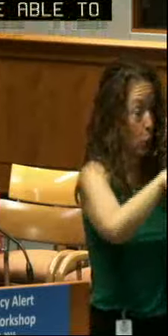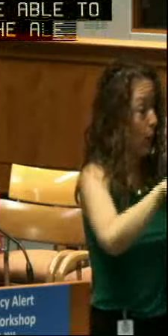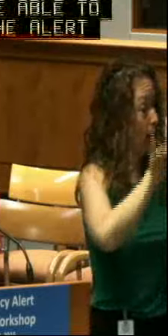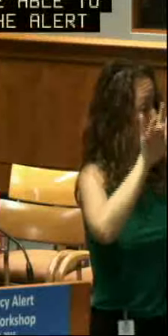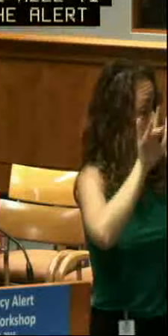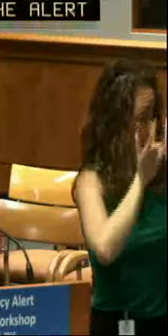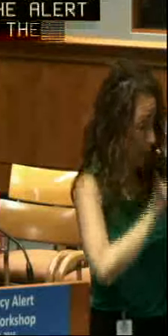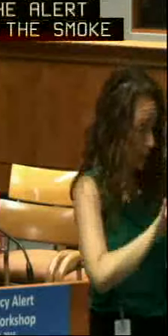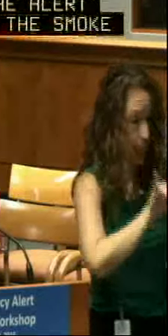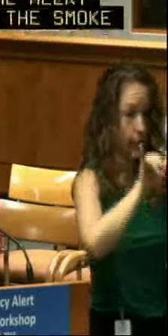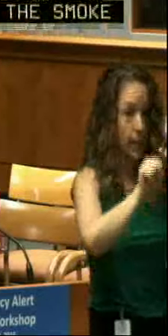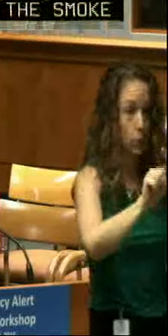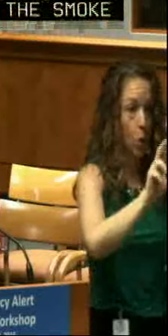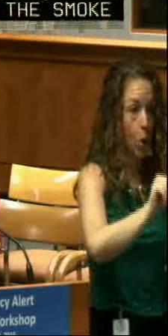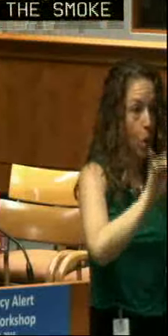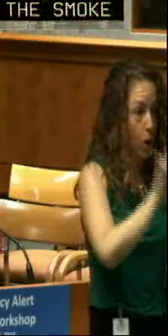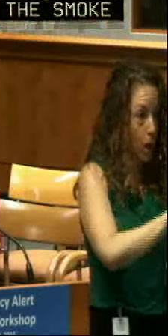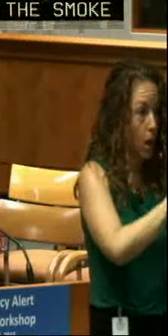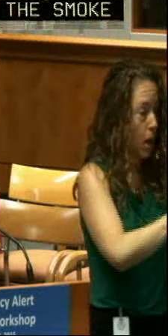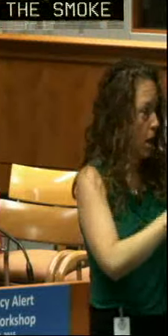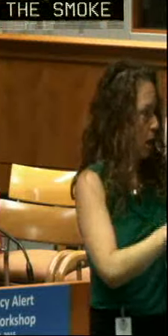you've seen this